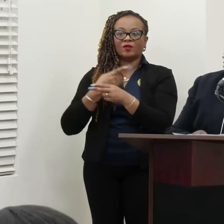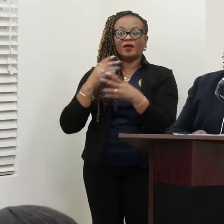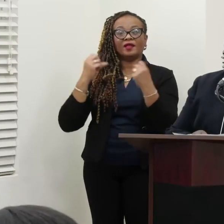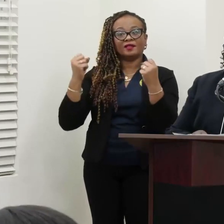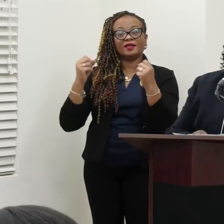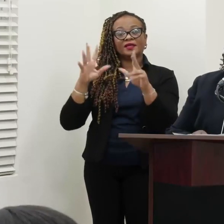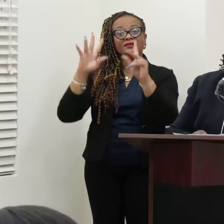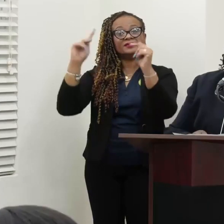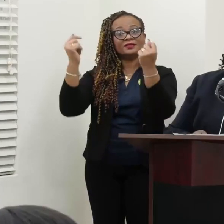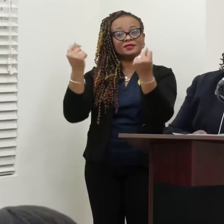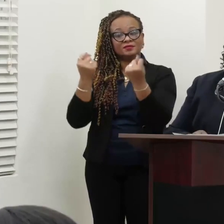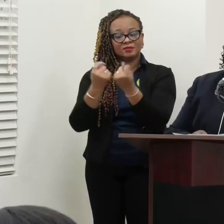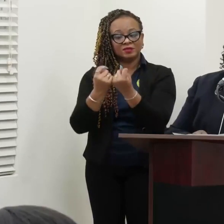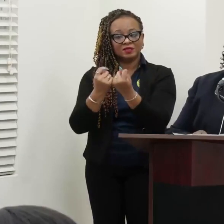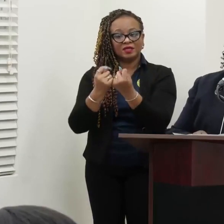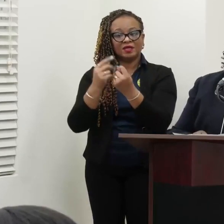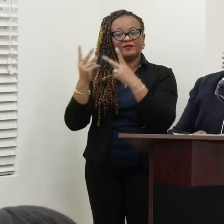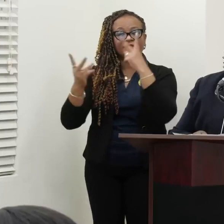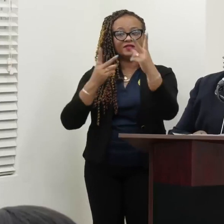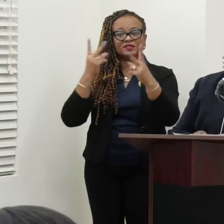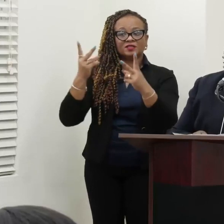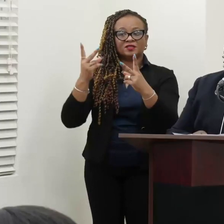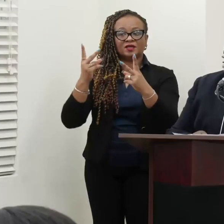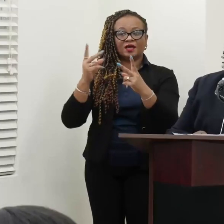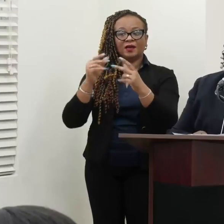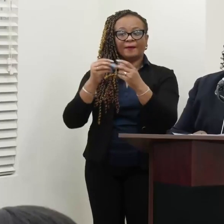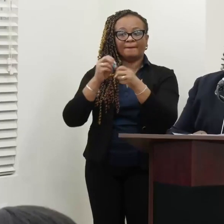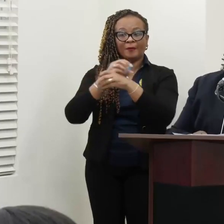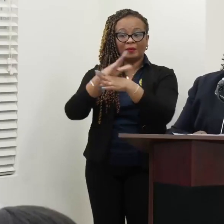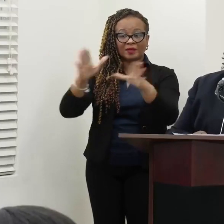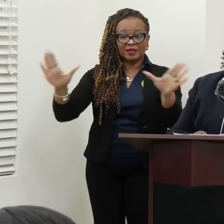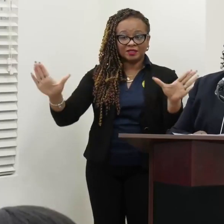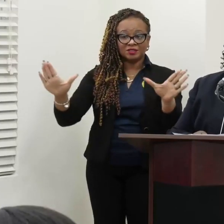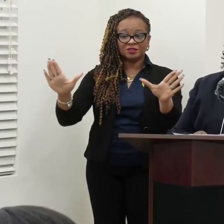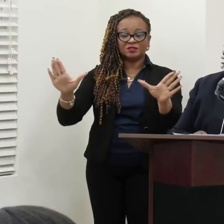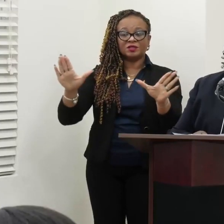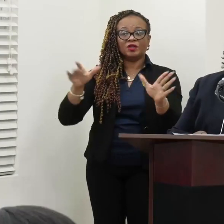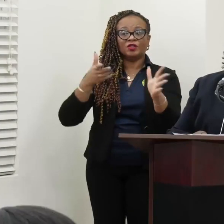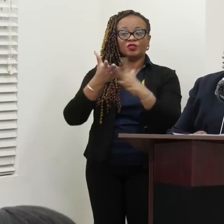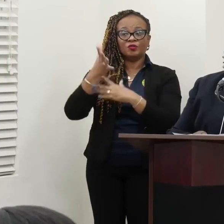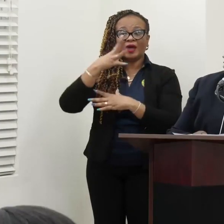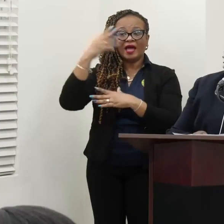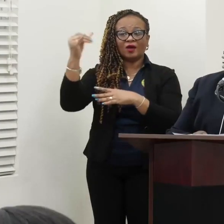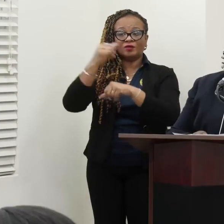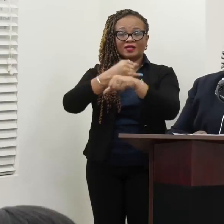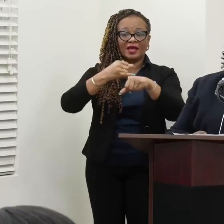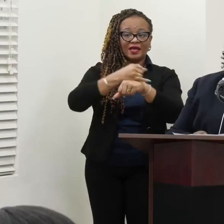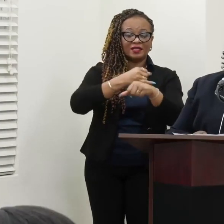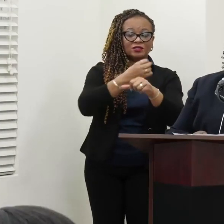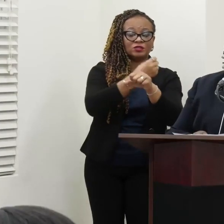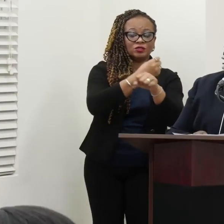healthcare teams have visited our vulnerable population throughout the islands and has